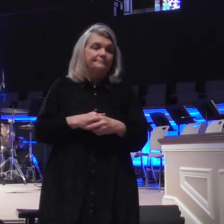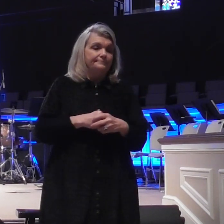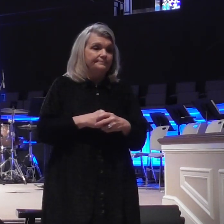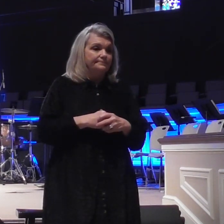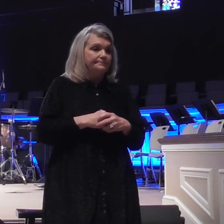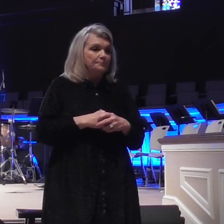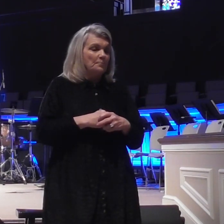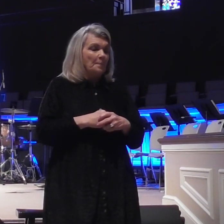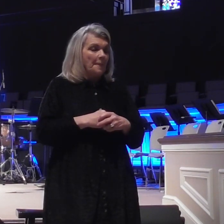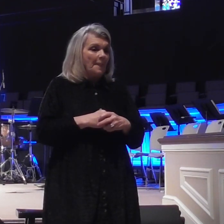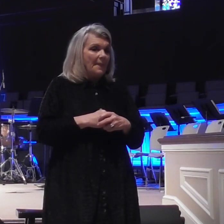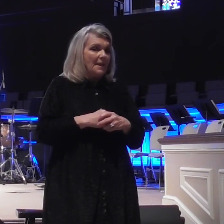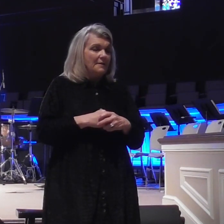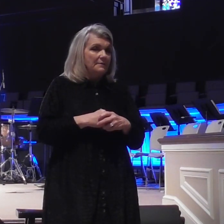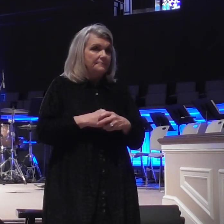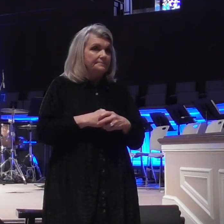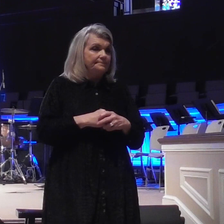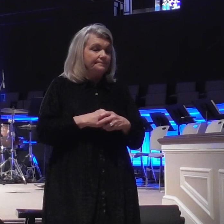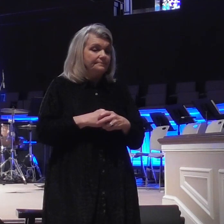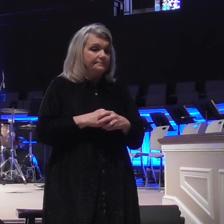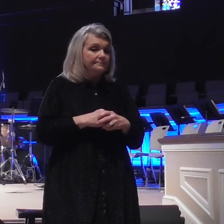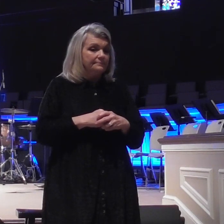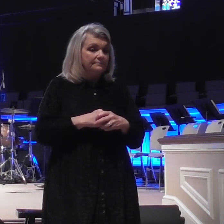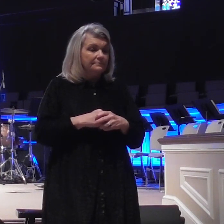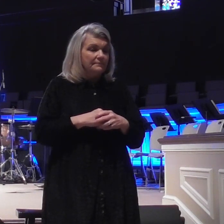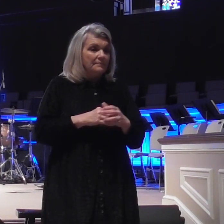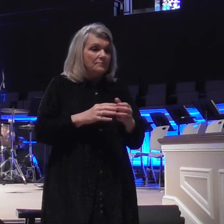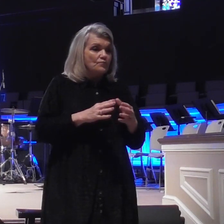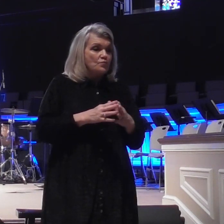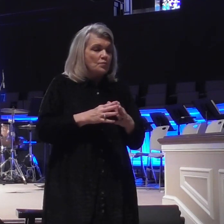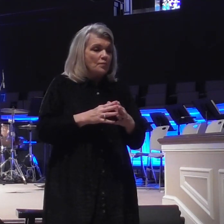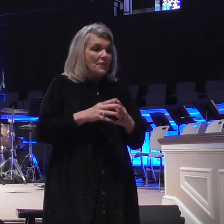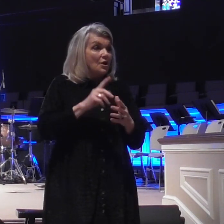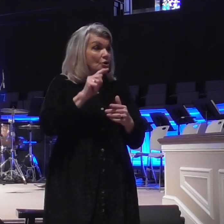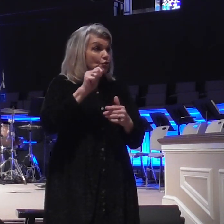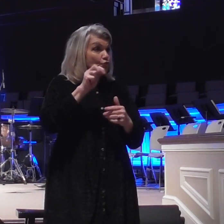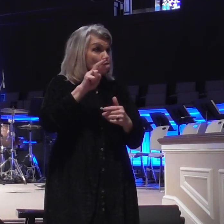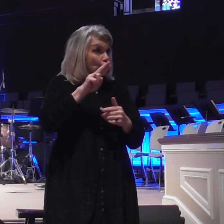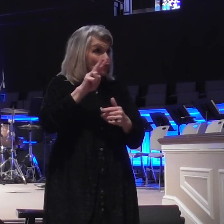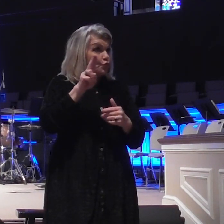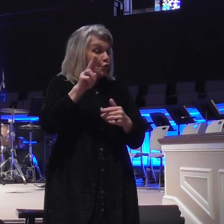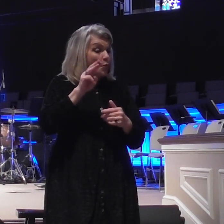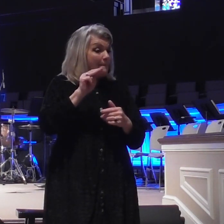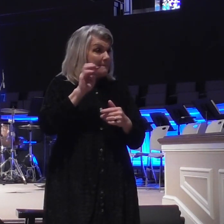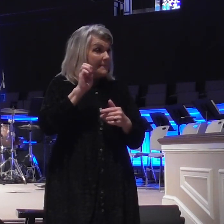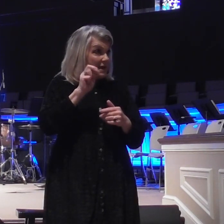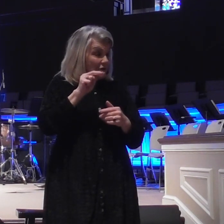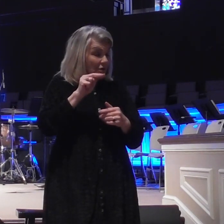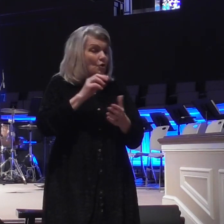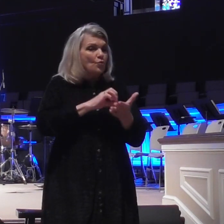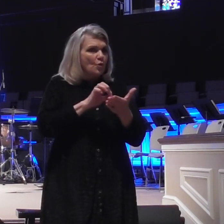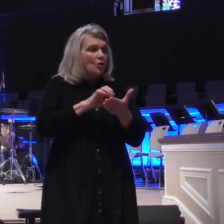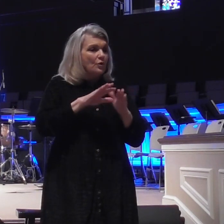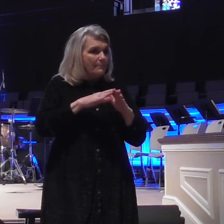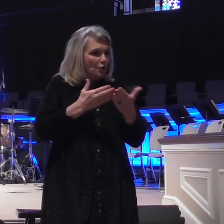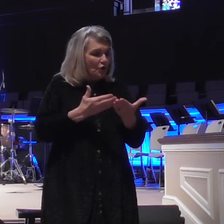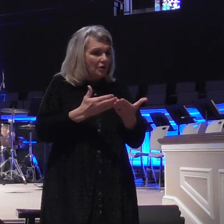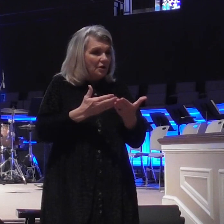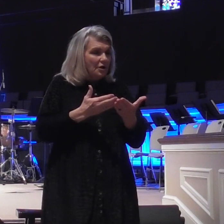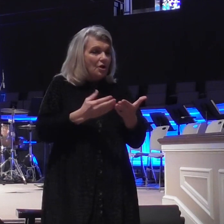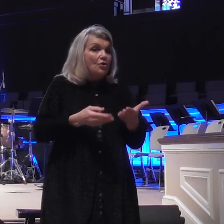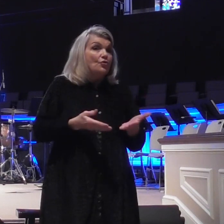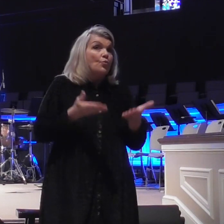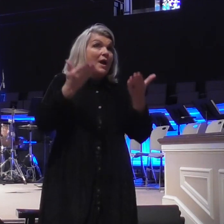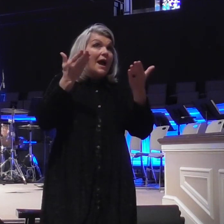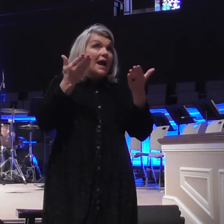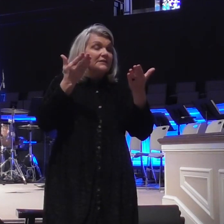be one of the most important books that's been written for Christians in the last 3 or 4 years. The Rise and Triumph of the Modern Self. And it is